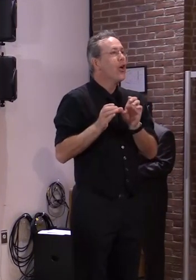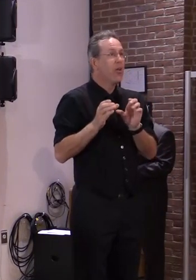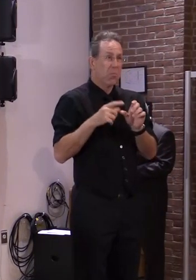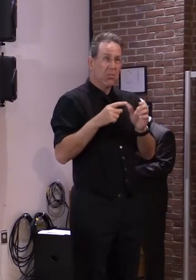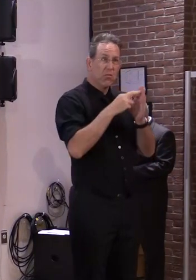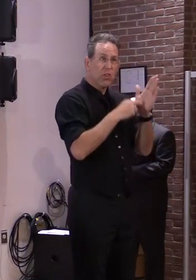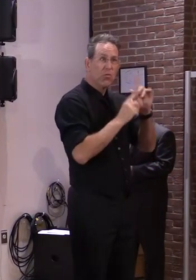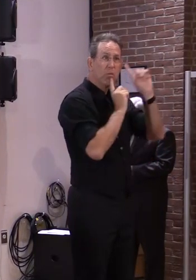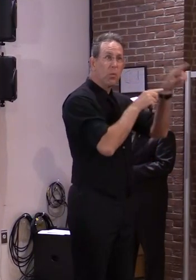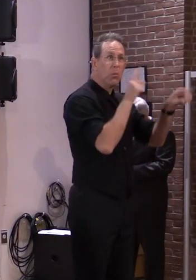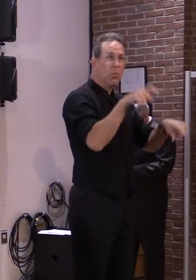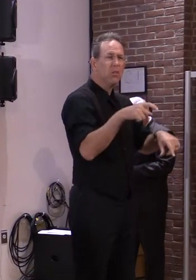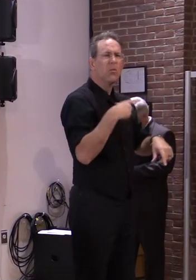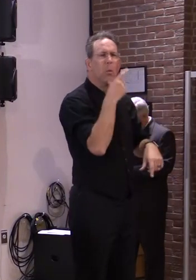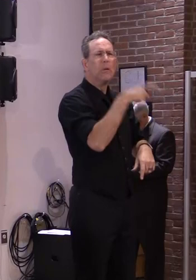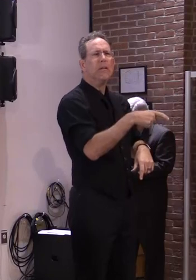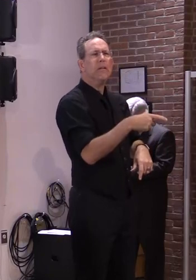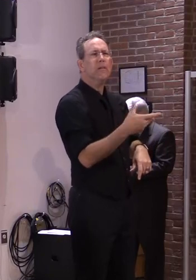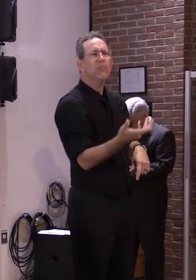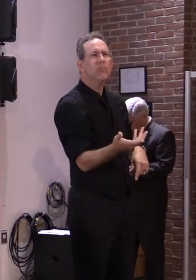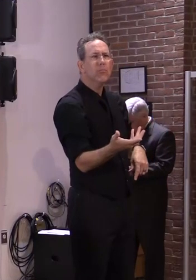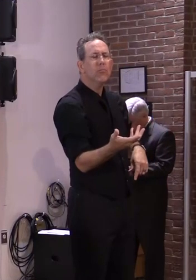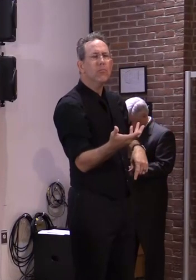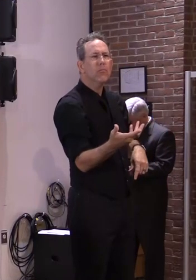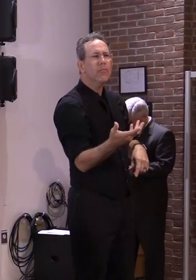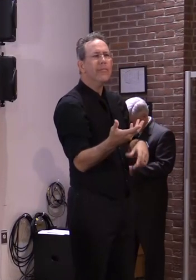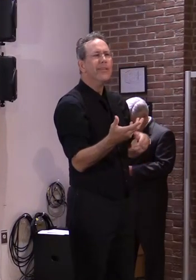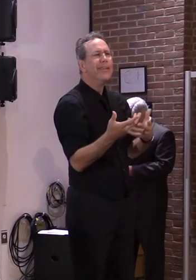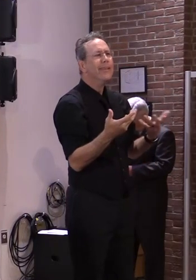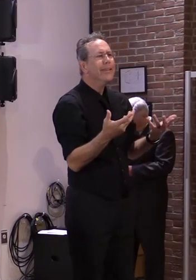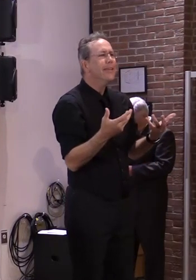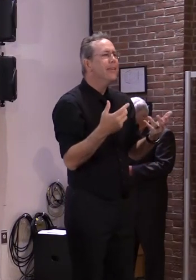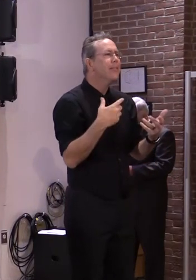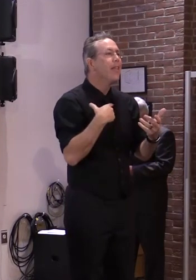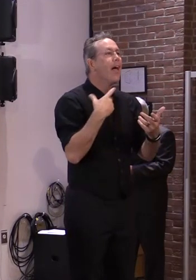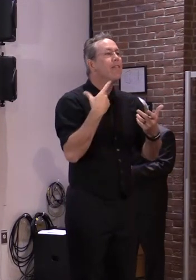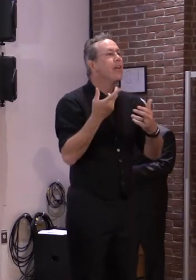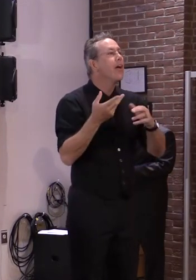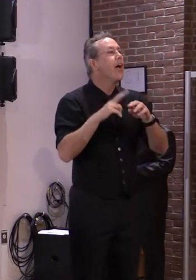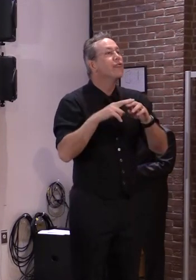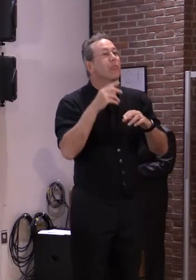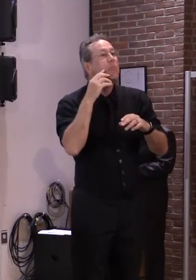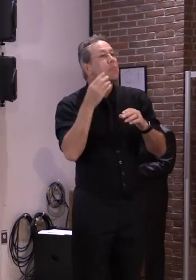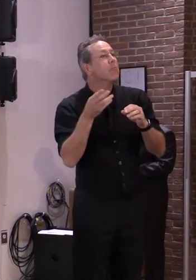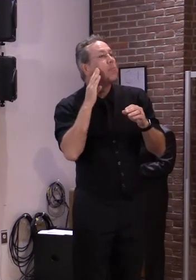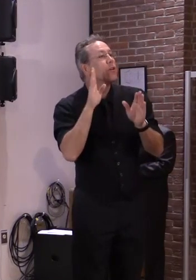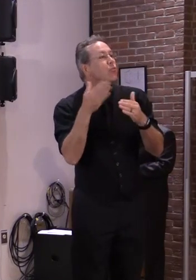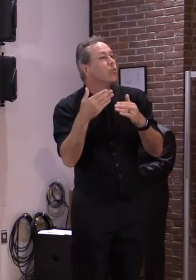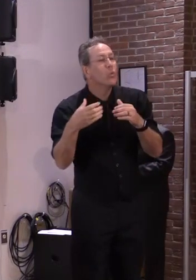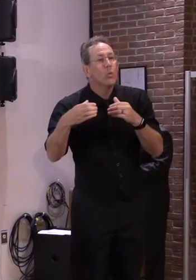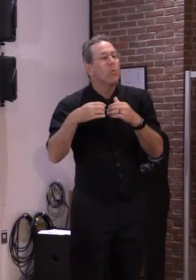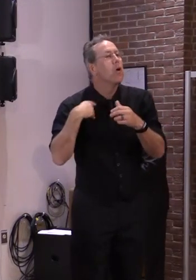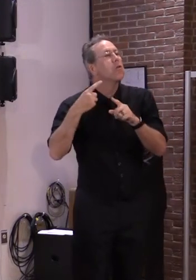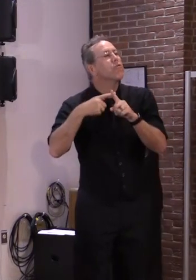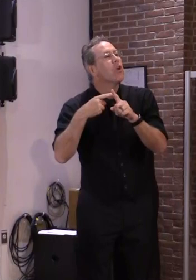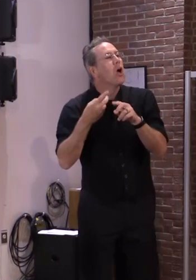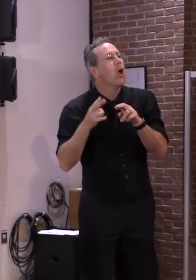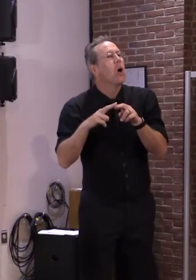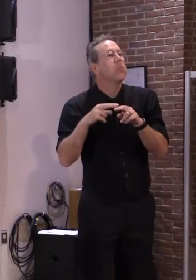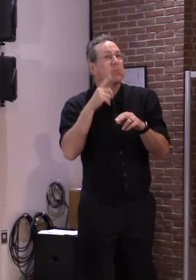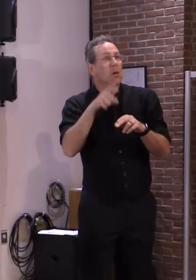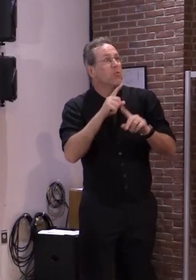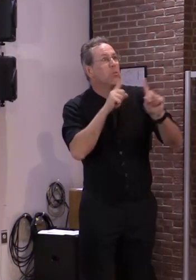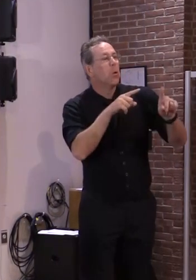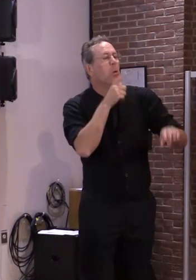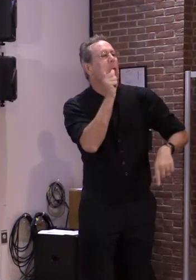not going to go through all the hoops and obstacles needed to put yourself out there. So I see that as